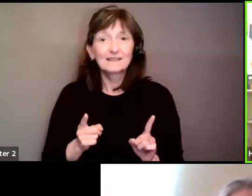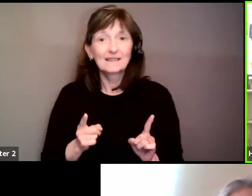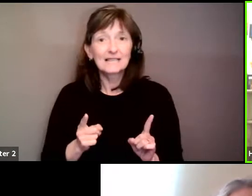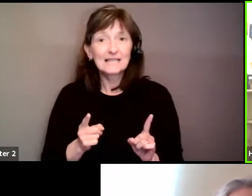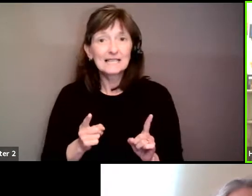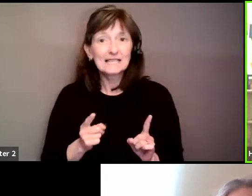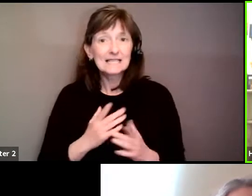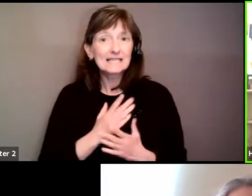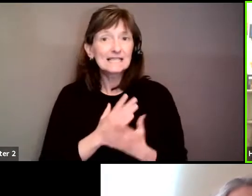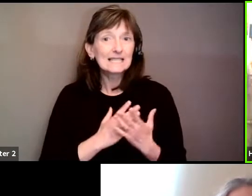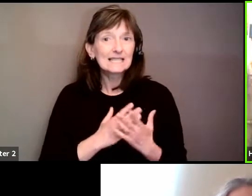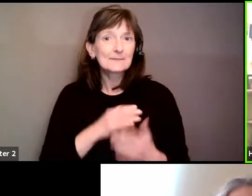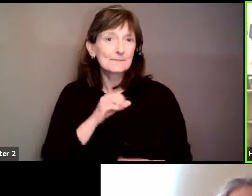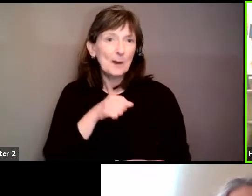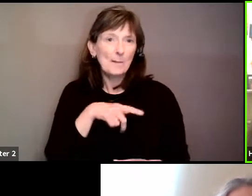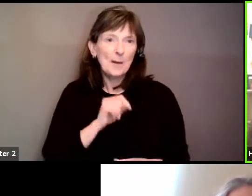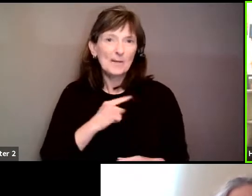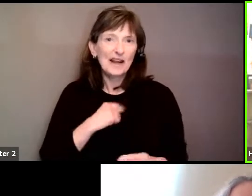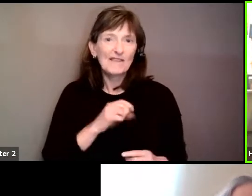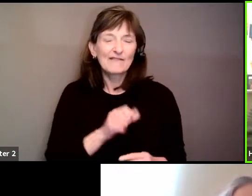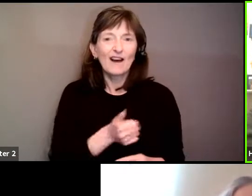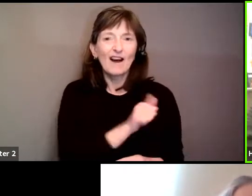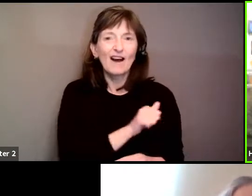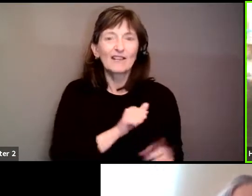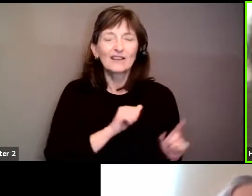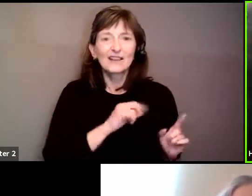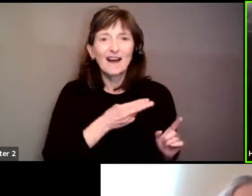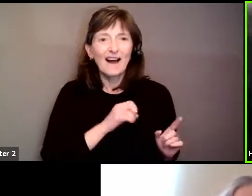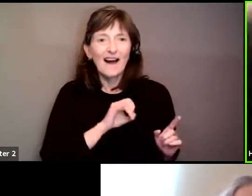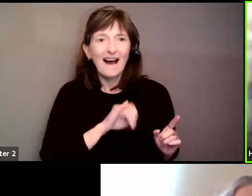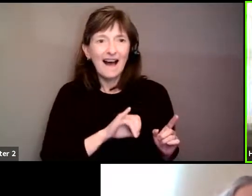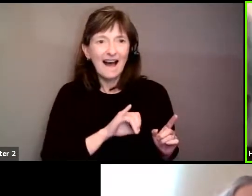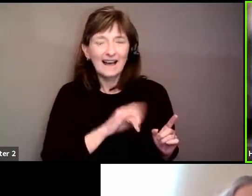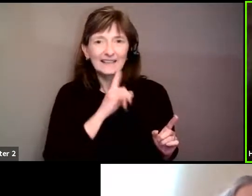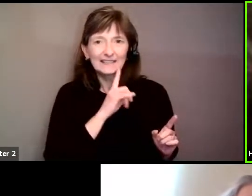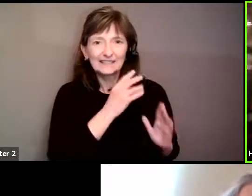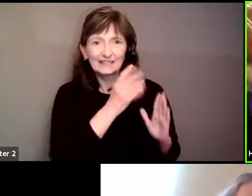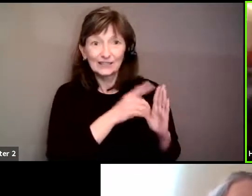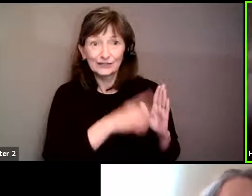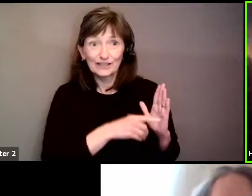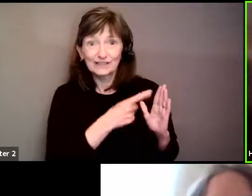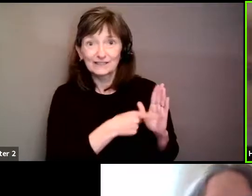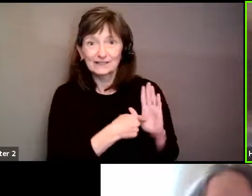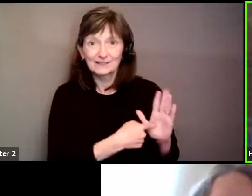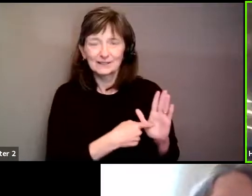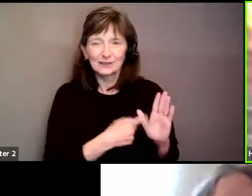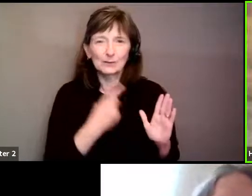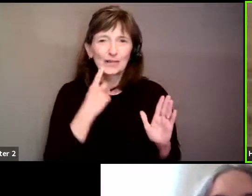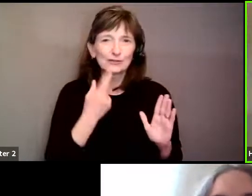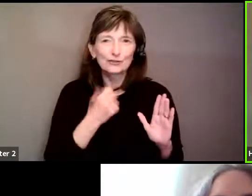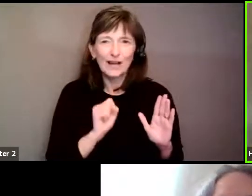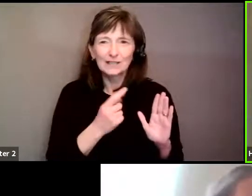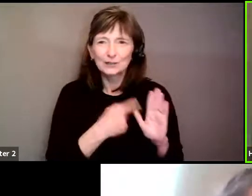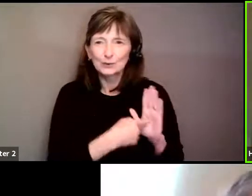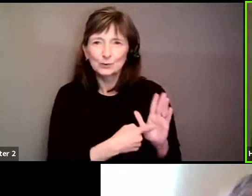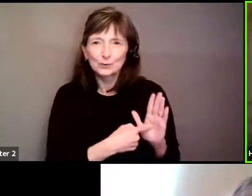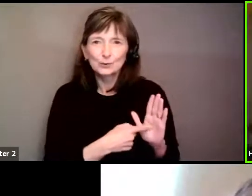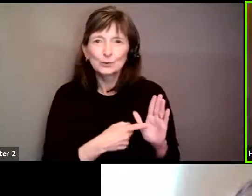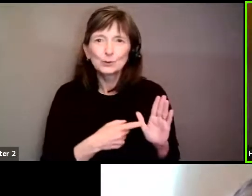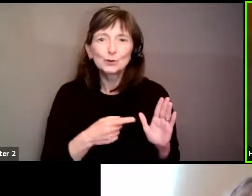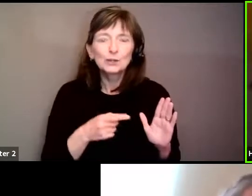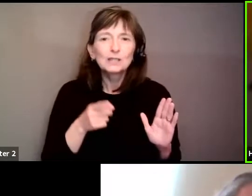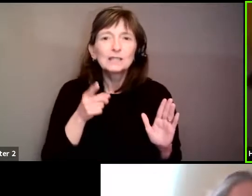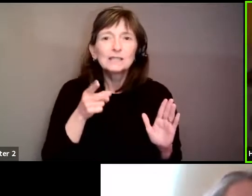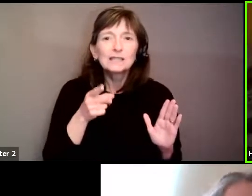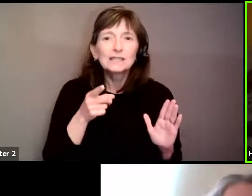I decorated my apartment with some pride decorations, and there's one in particular that I really like. Okay, well, I'll try to show you. So this one